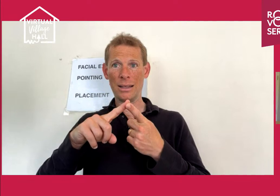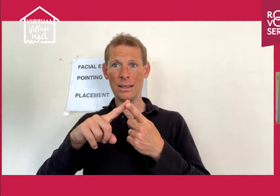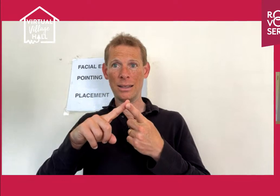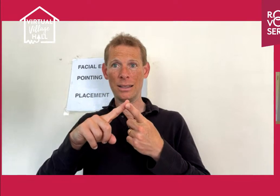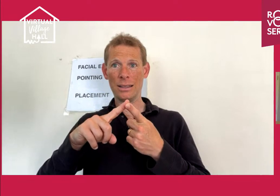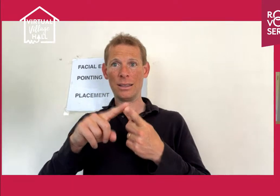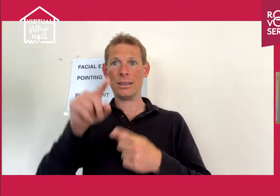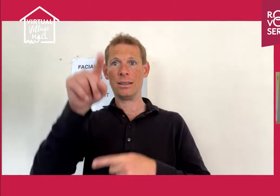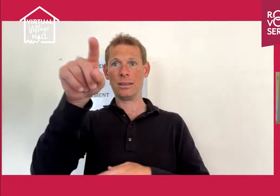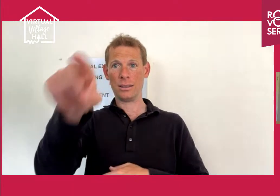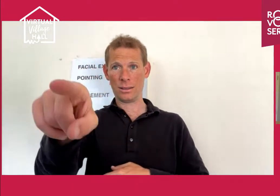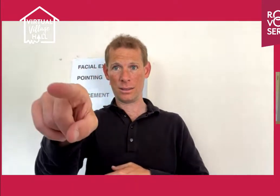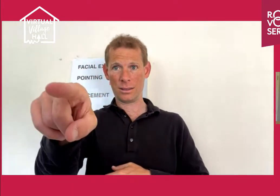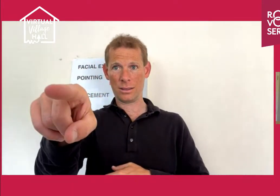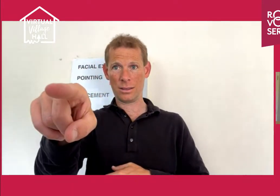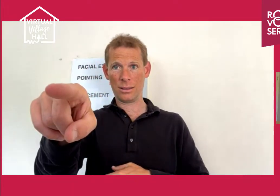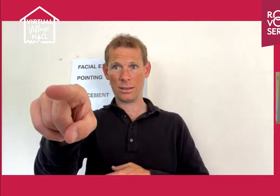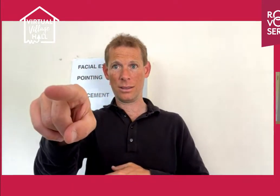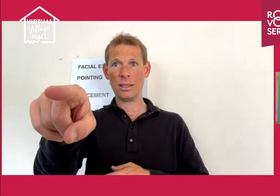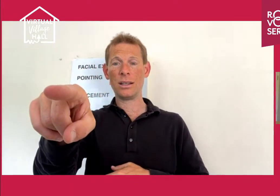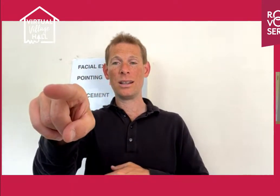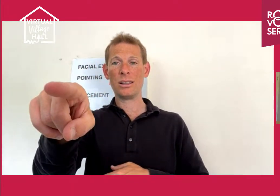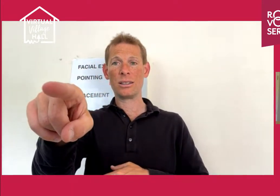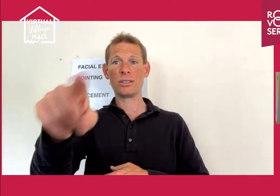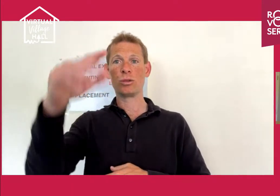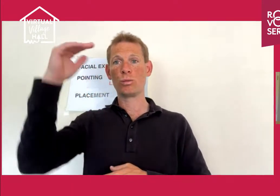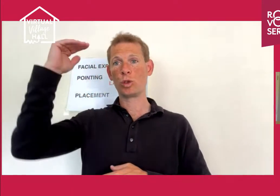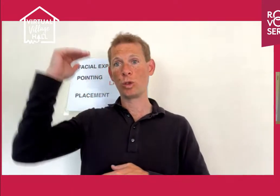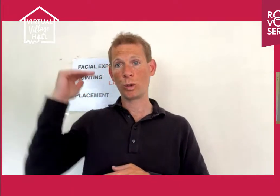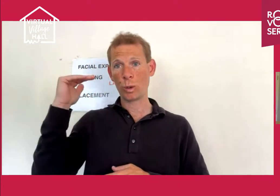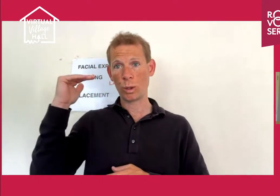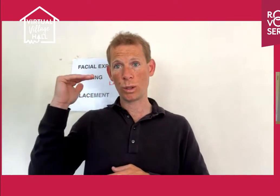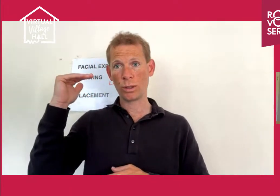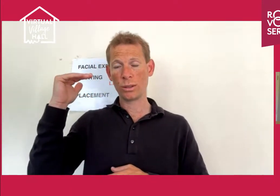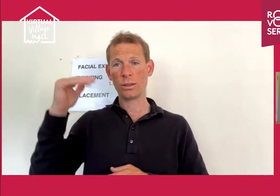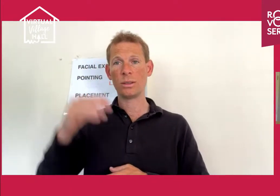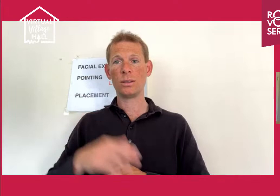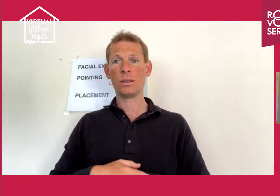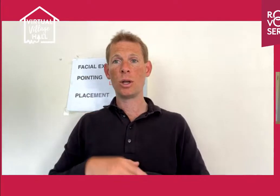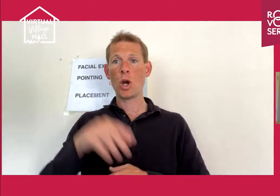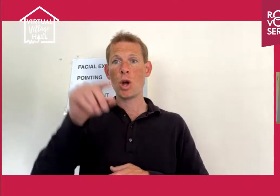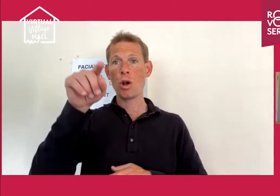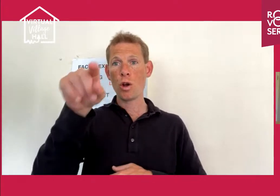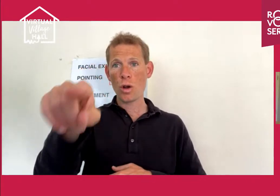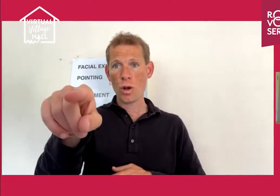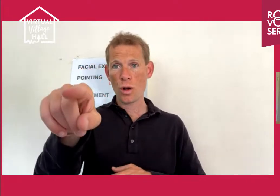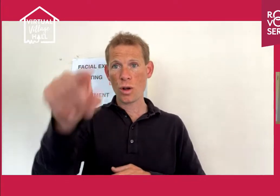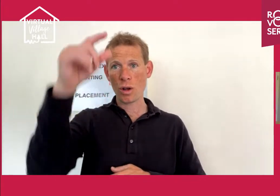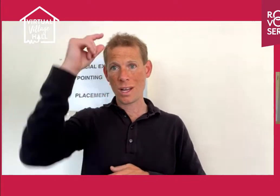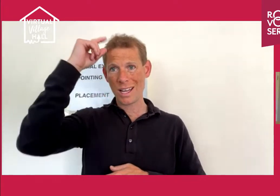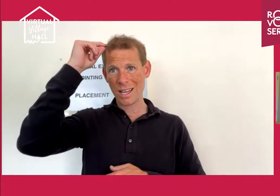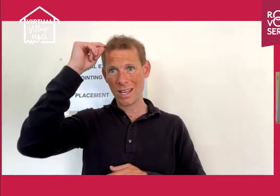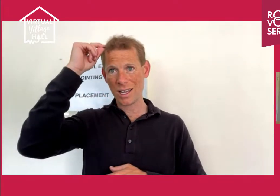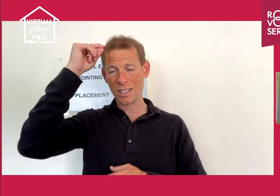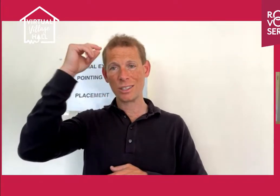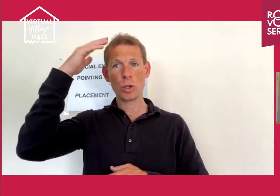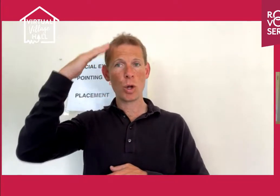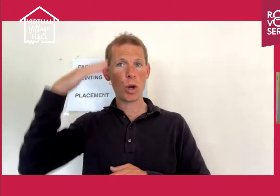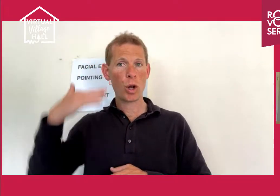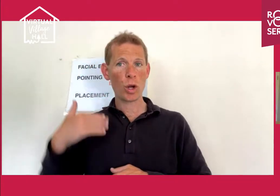Emma, who I've set up in the middle. So I'm pointing to her. She's shorter. She has